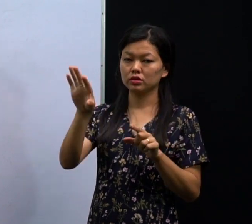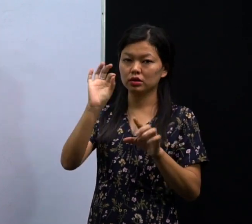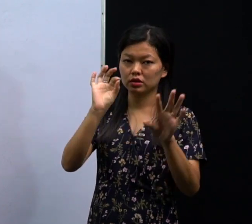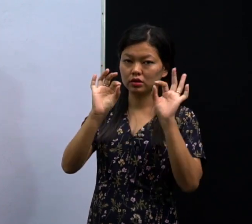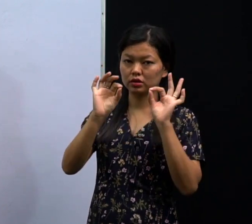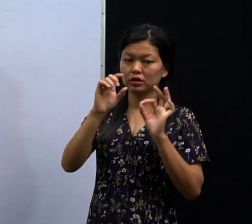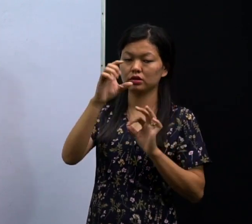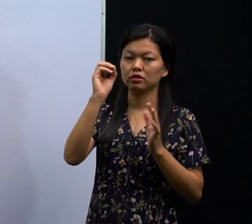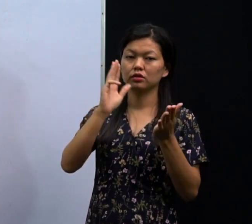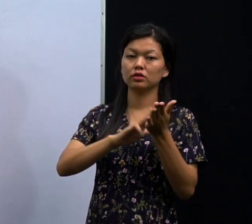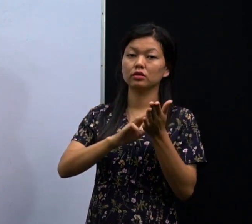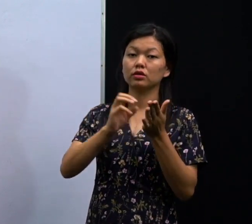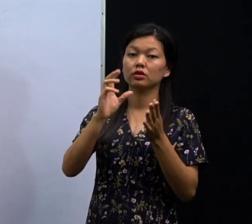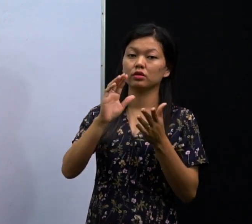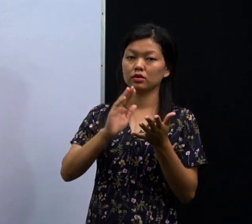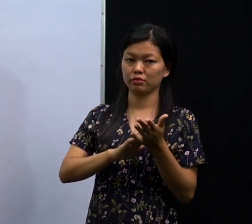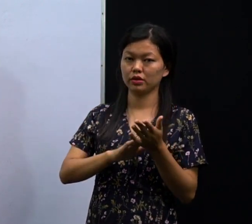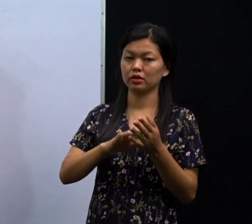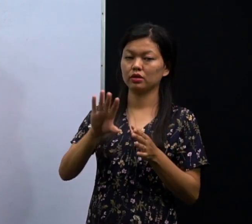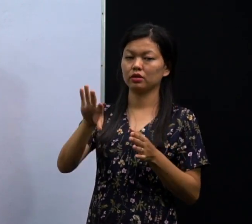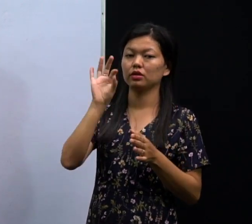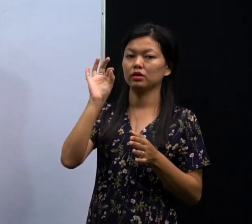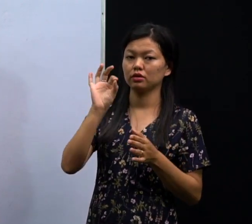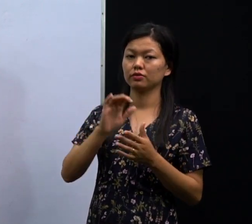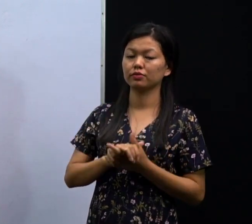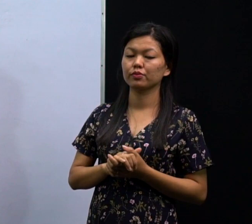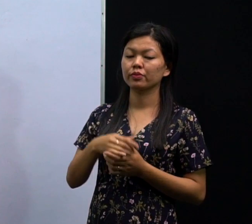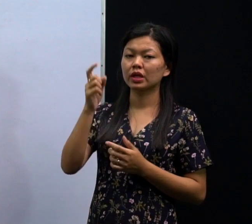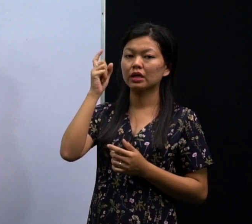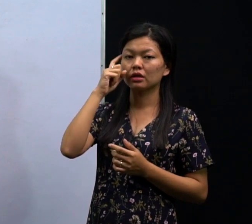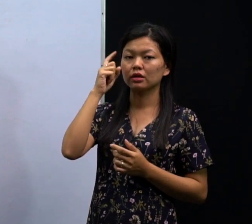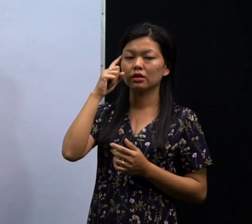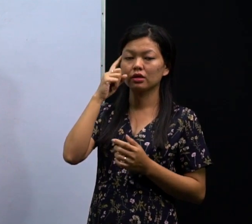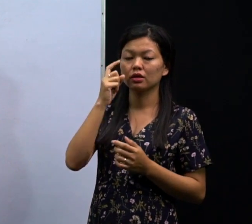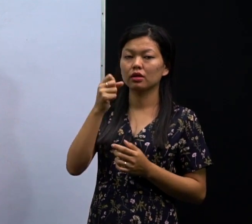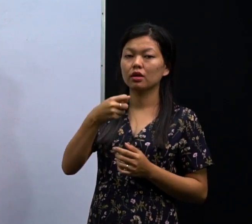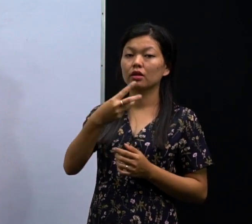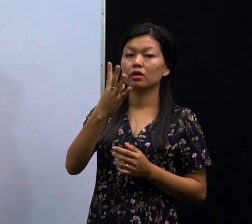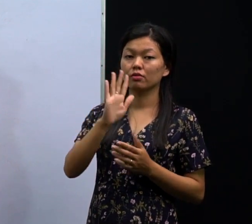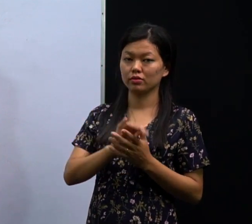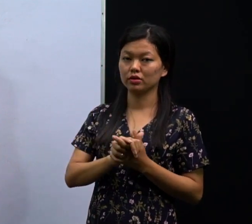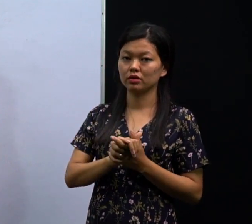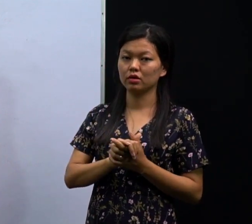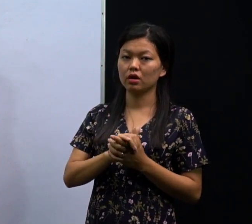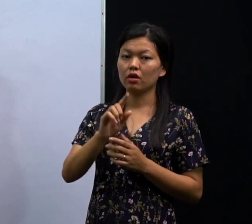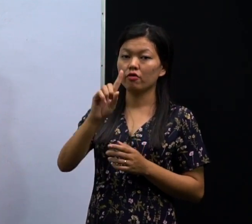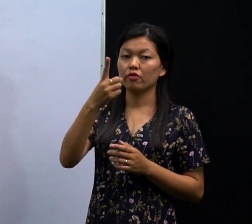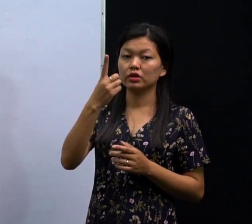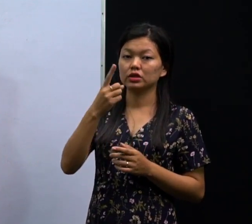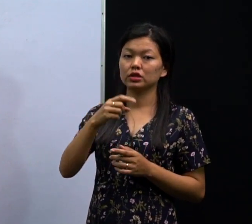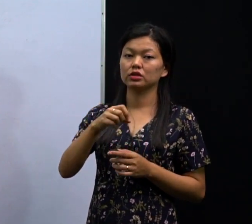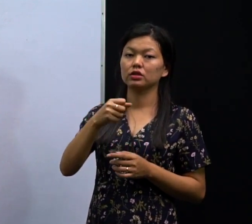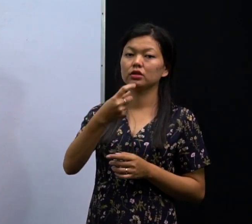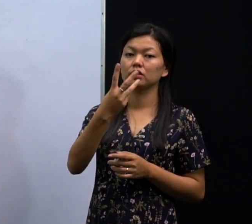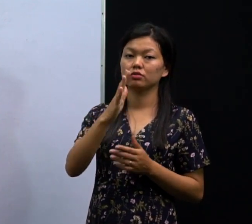first you have to think, the taking common there is a criteria. First you have to think the number. Number 1 is number, you have to take in